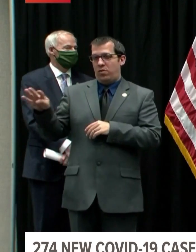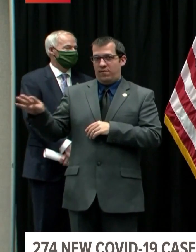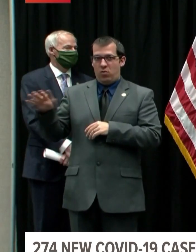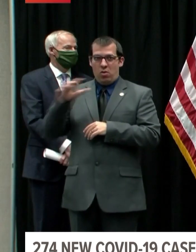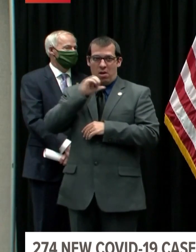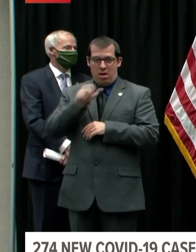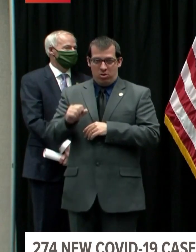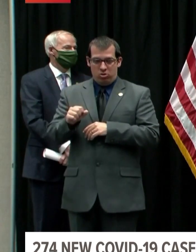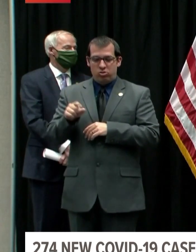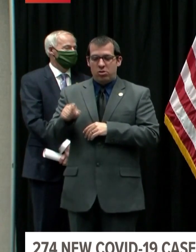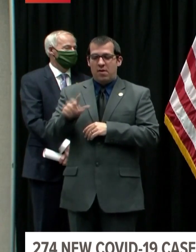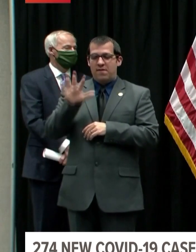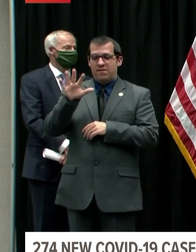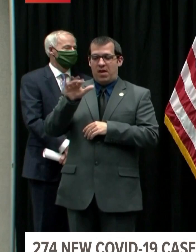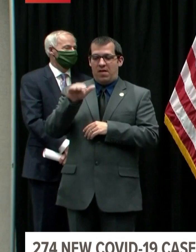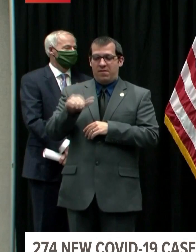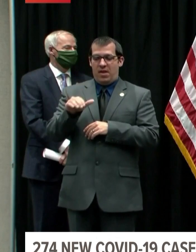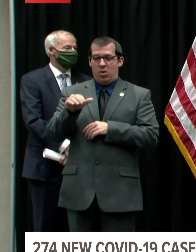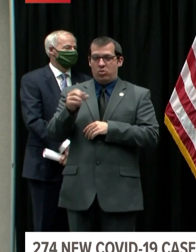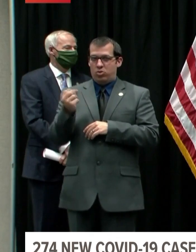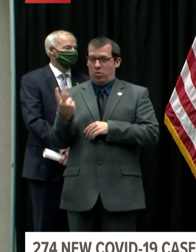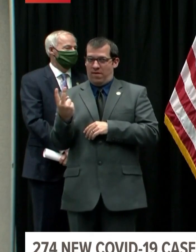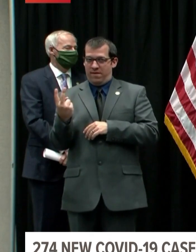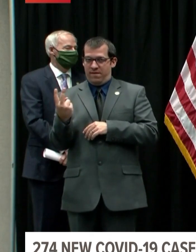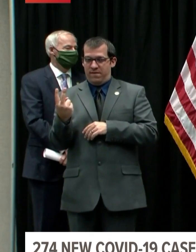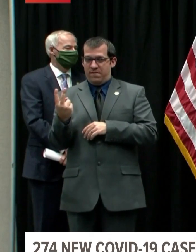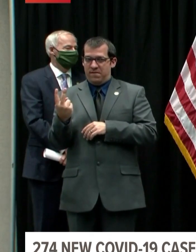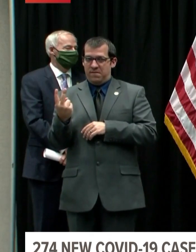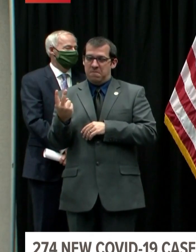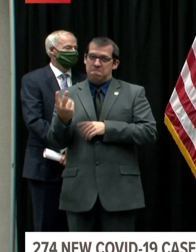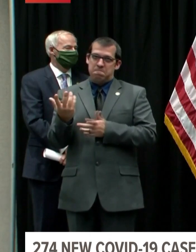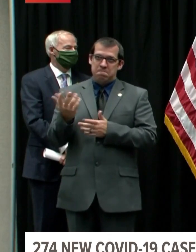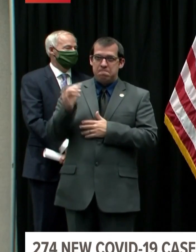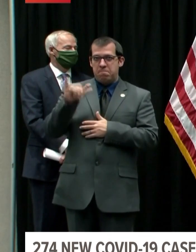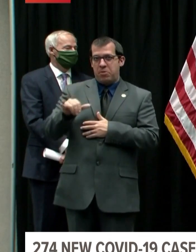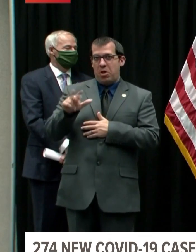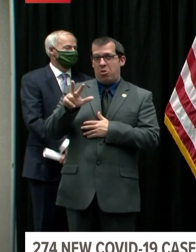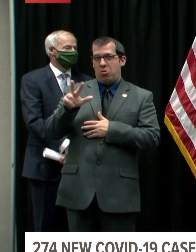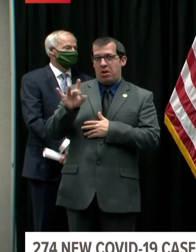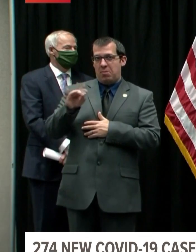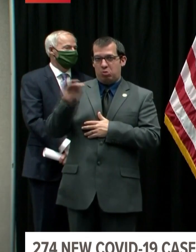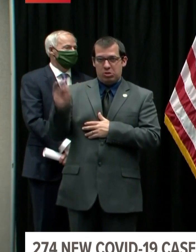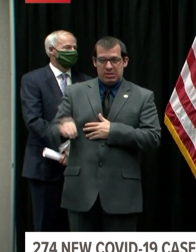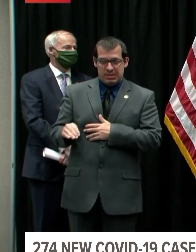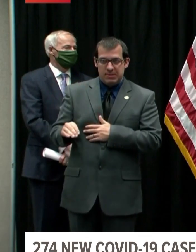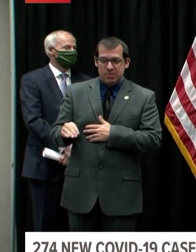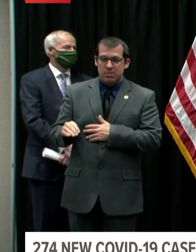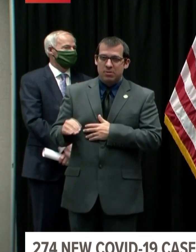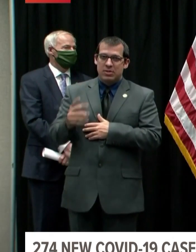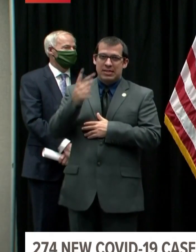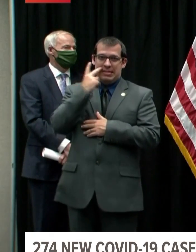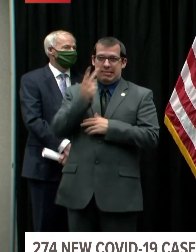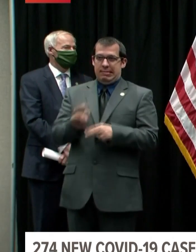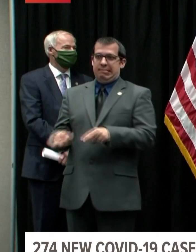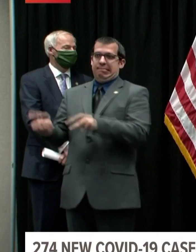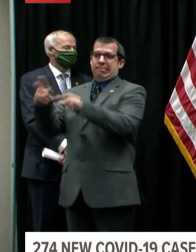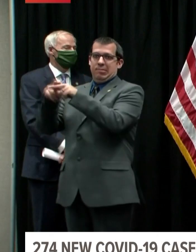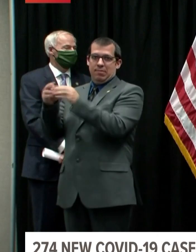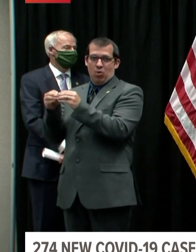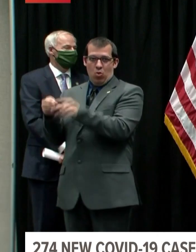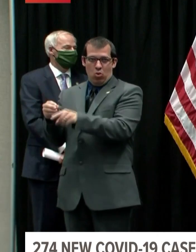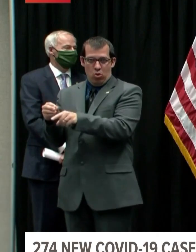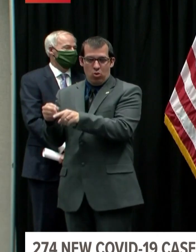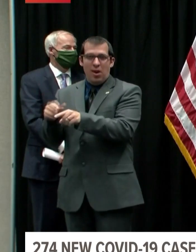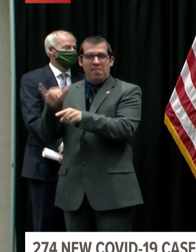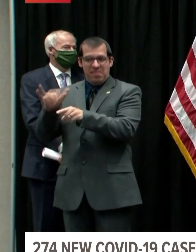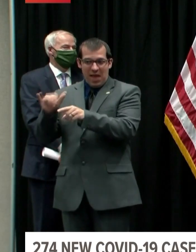group, 5,012, and that's about 38%. So we see a big jump up there, and these